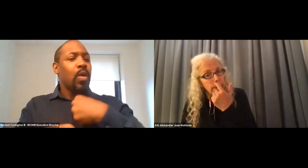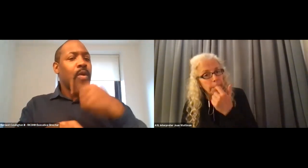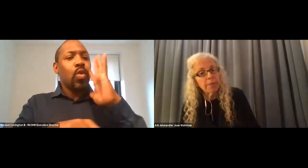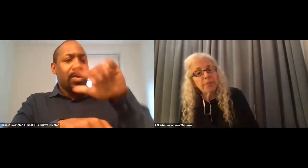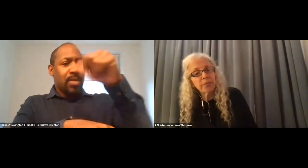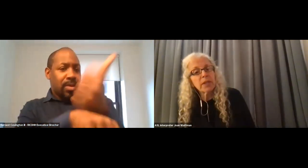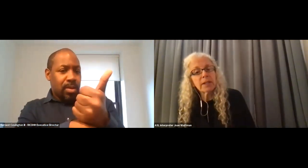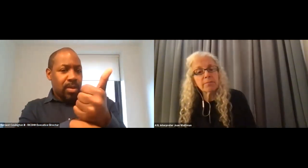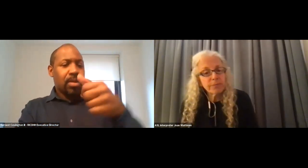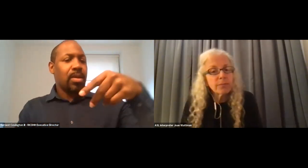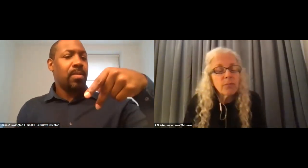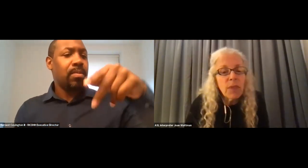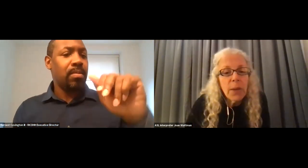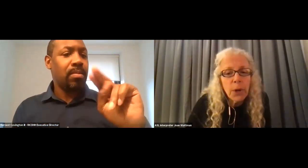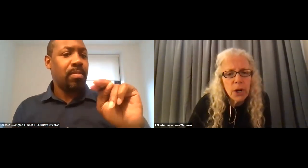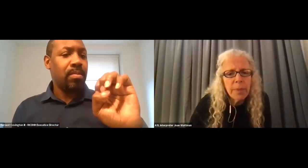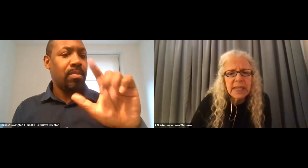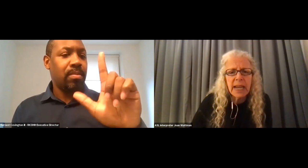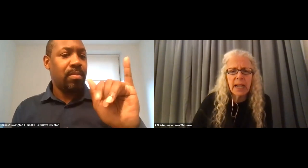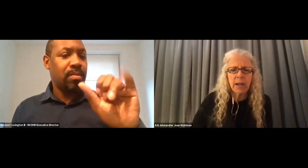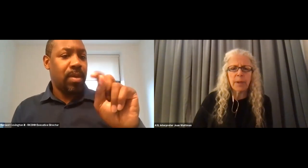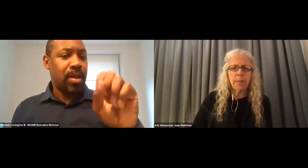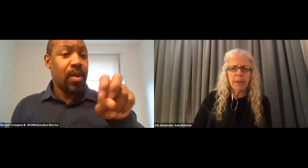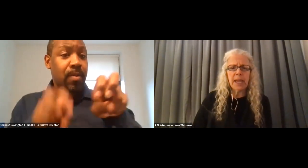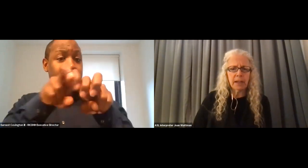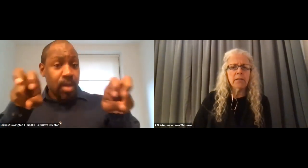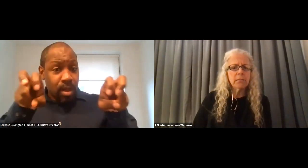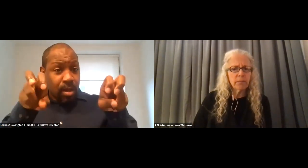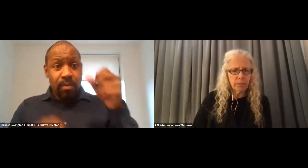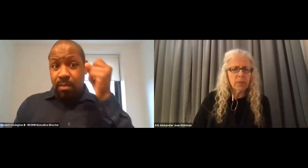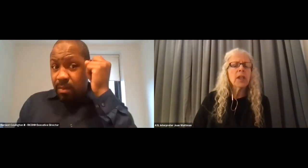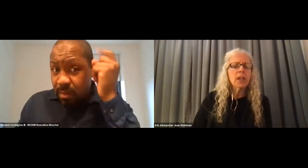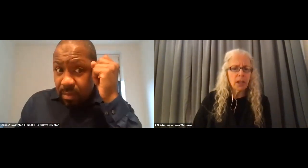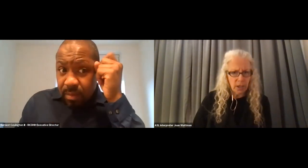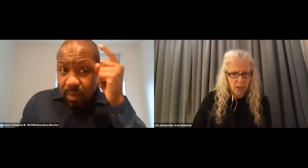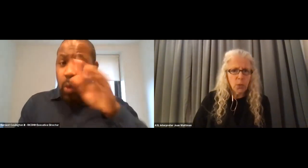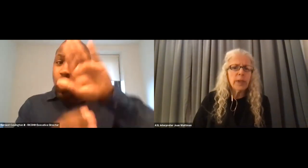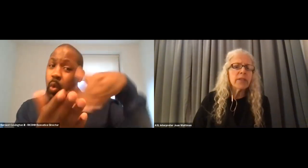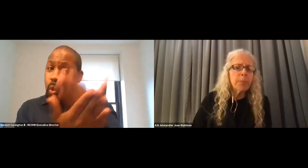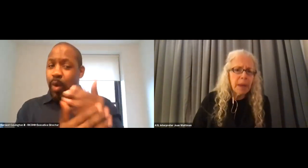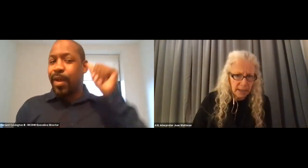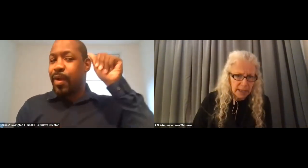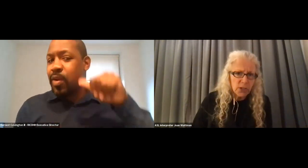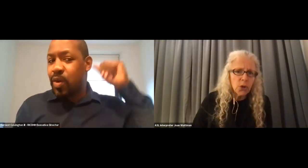people. And we're going to be setting up a panel with different panelists who